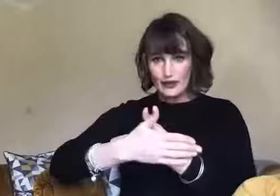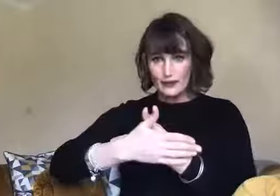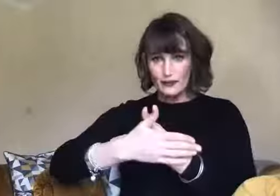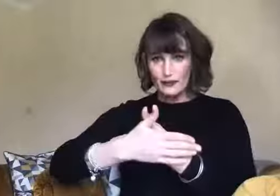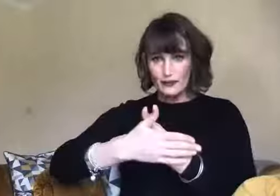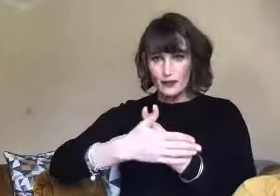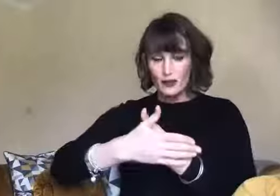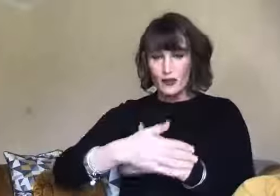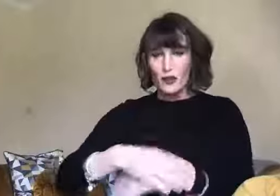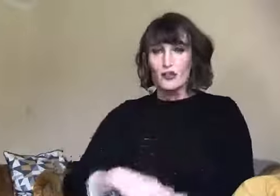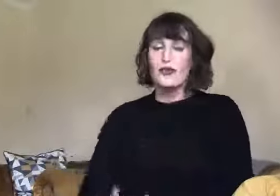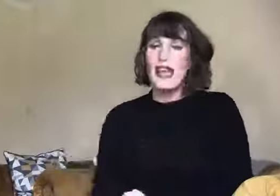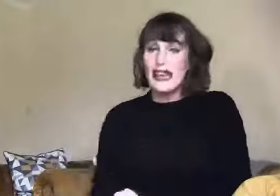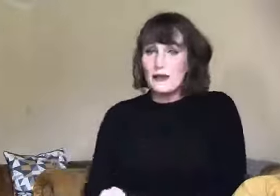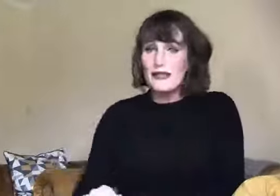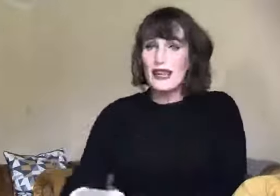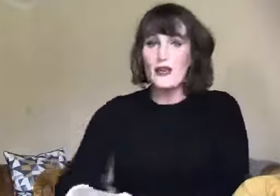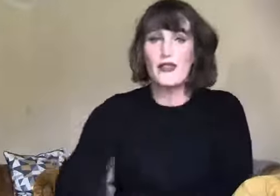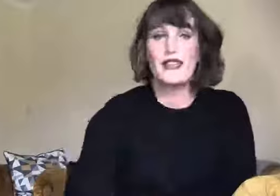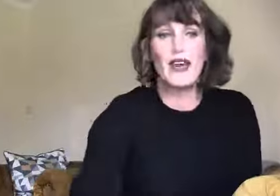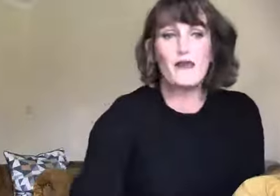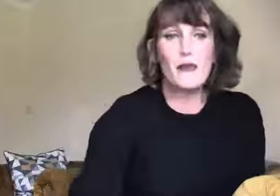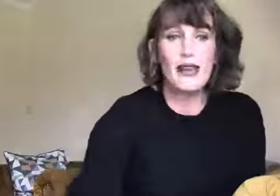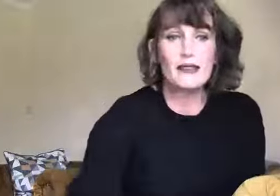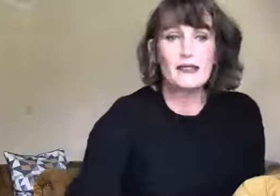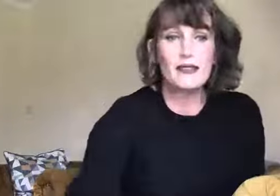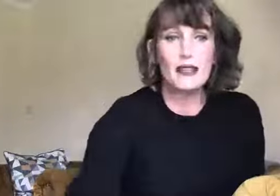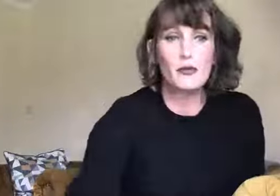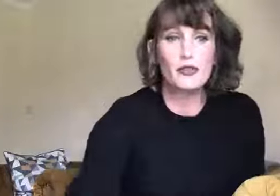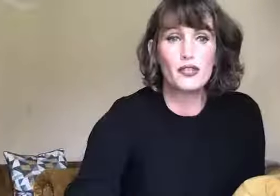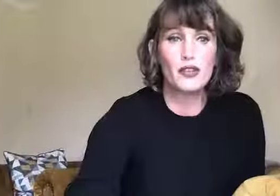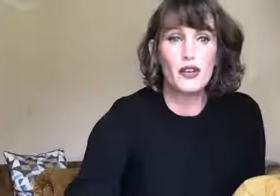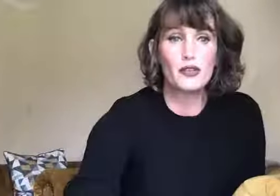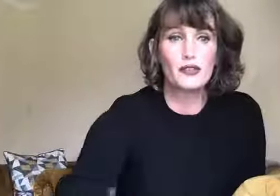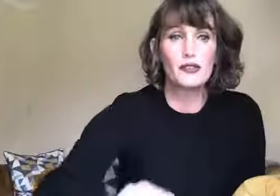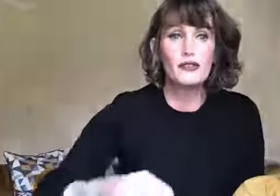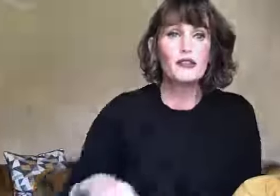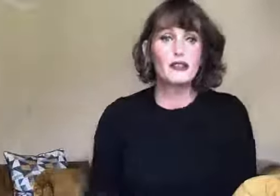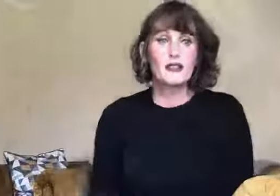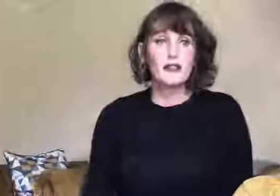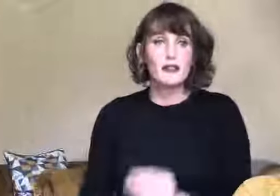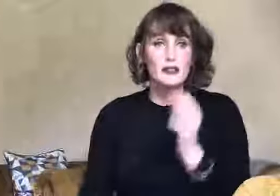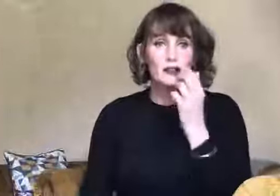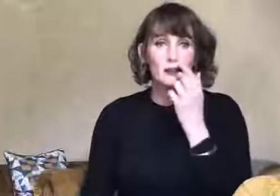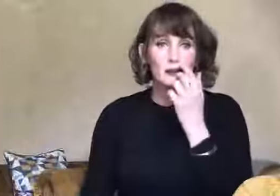evening. So are there anybody out there that have pets that they want to know?